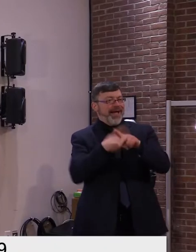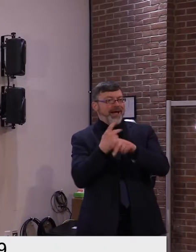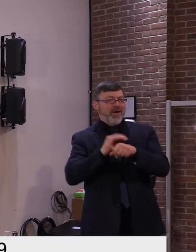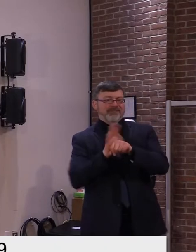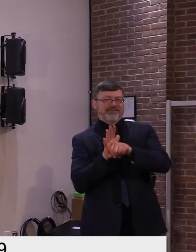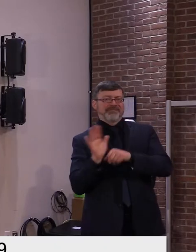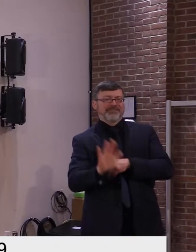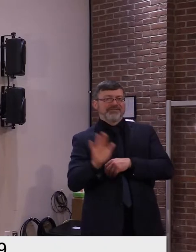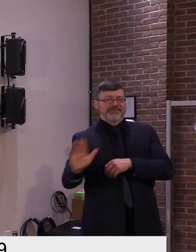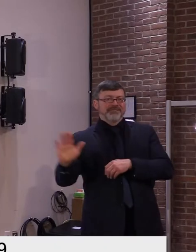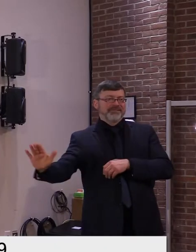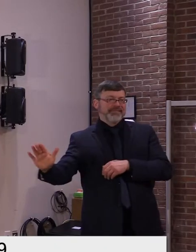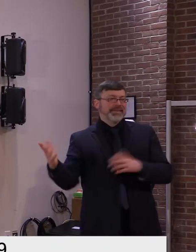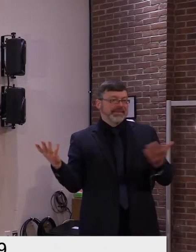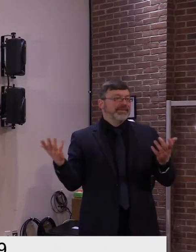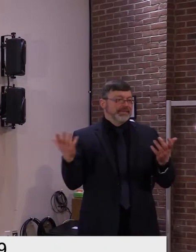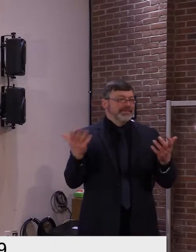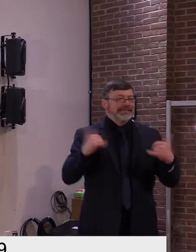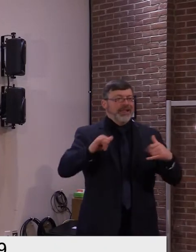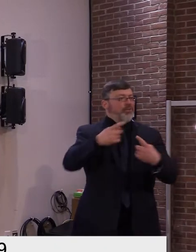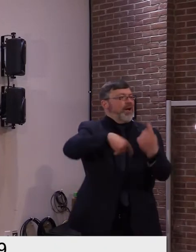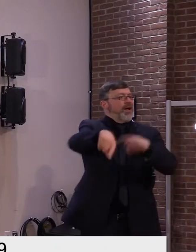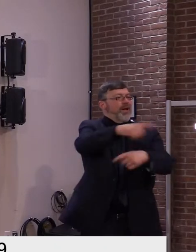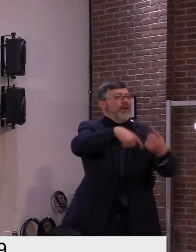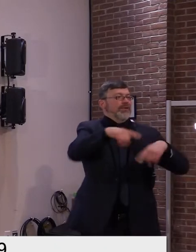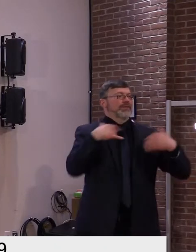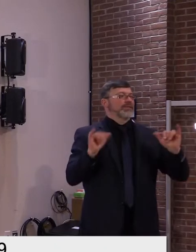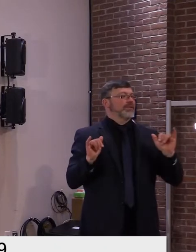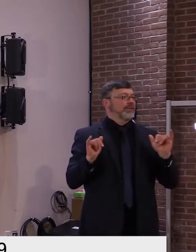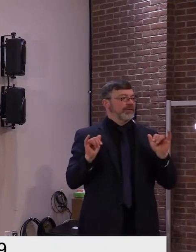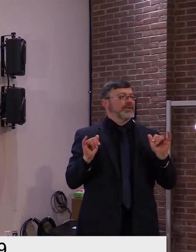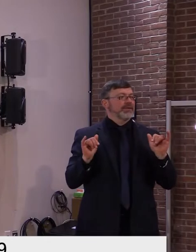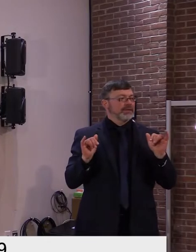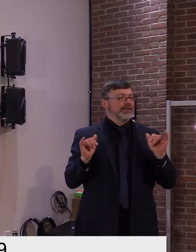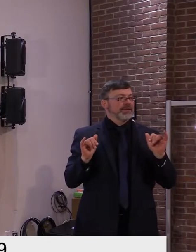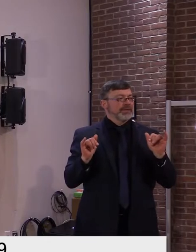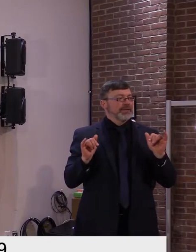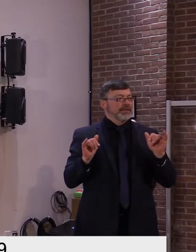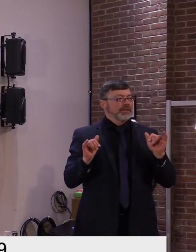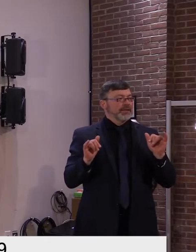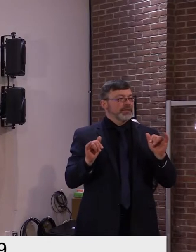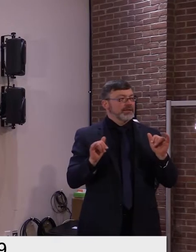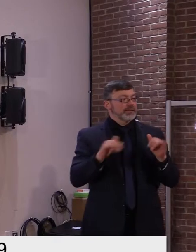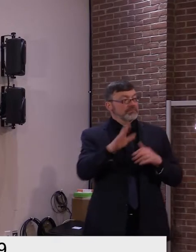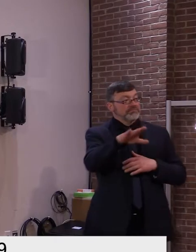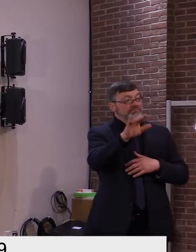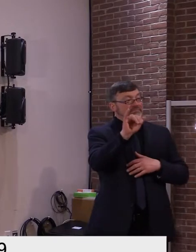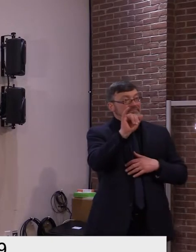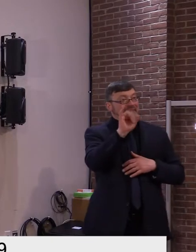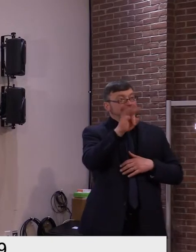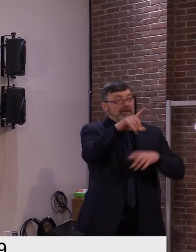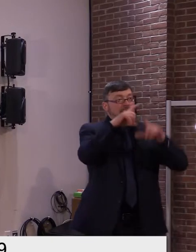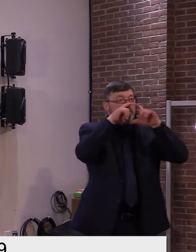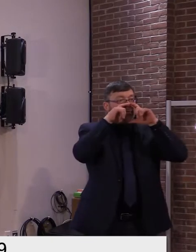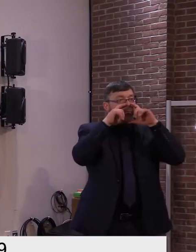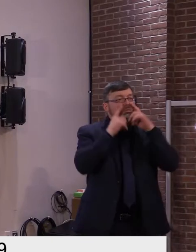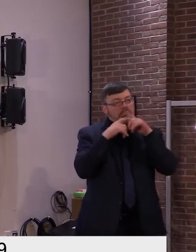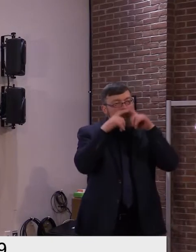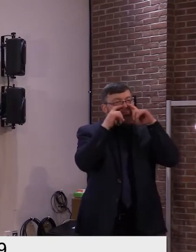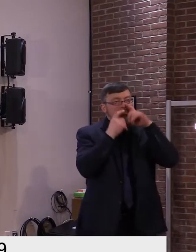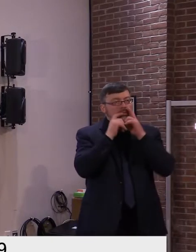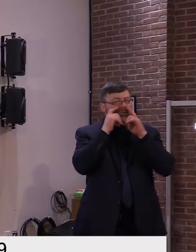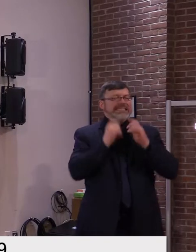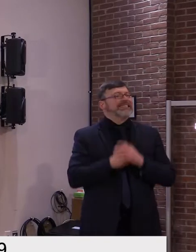Perhaps take a look at your mask to see if you can get a better fit, or even double mask. The